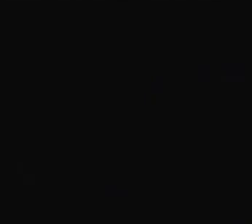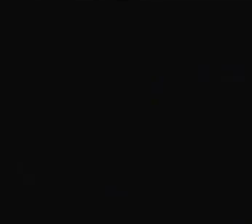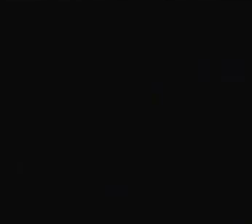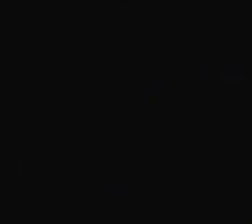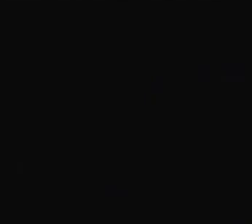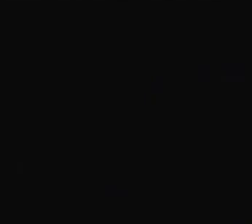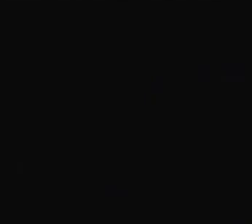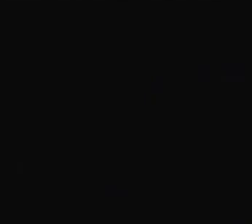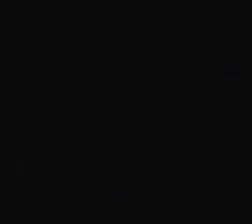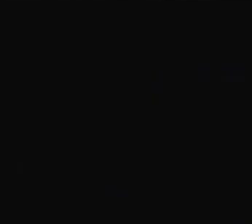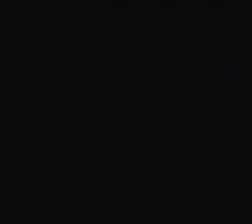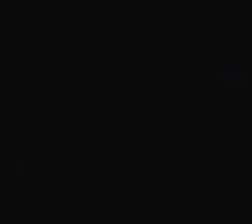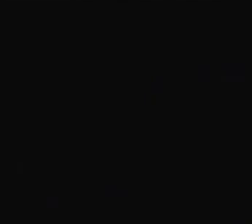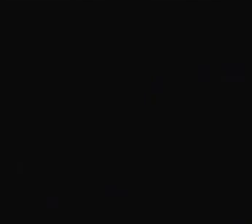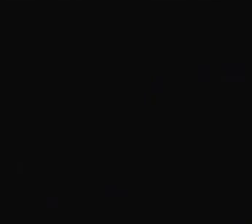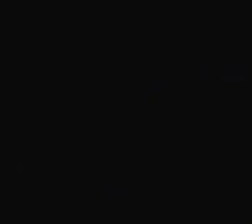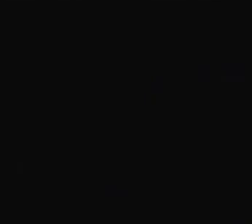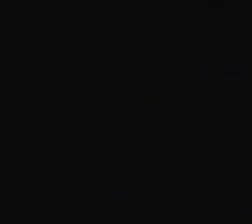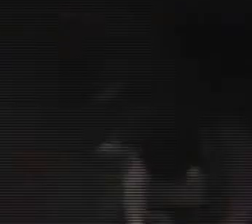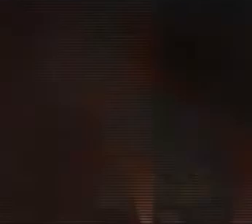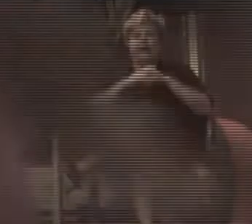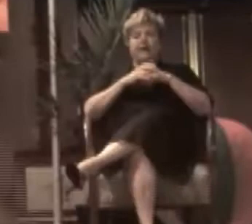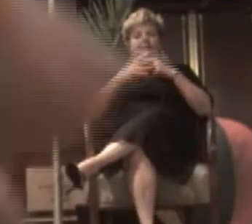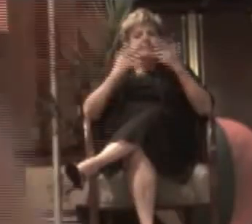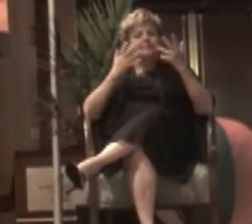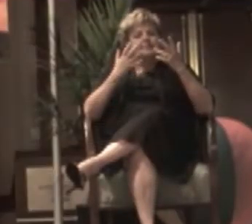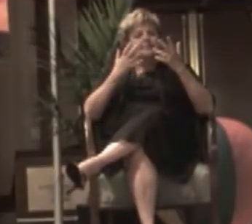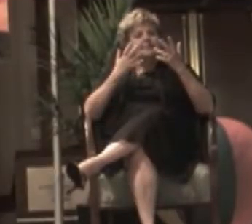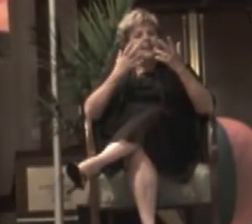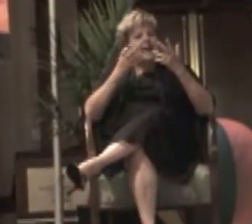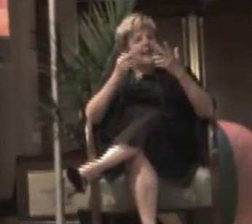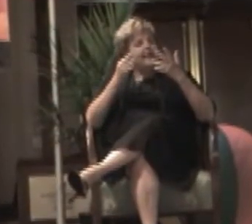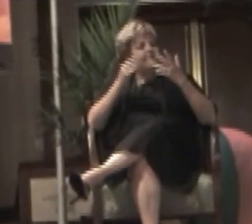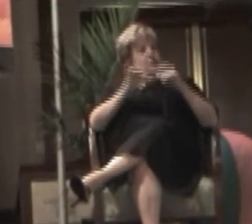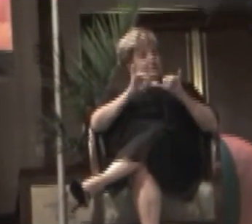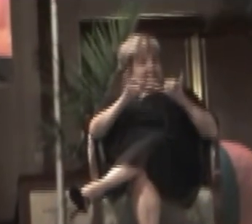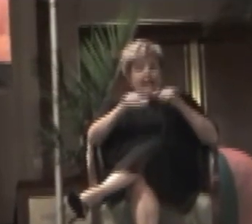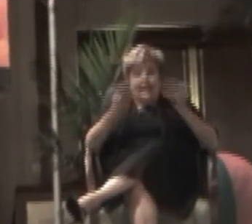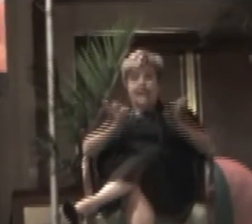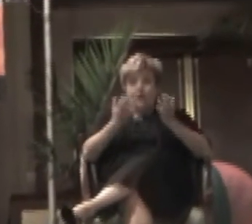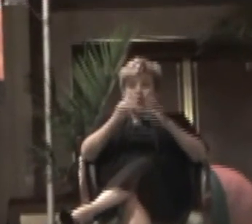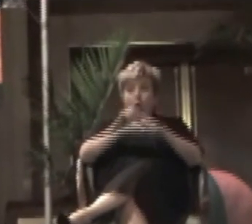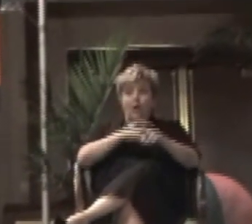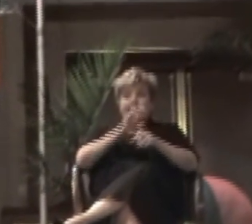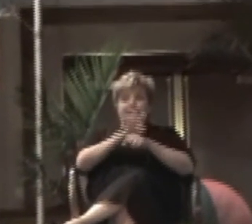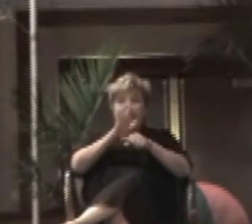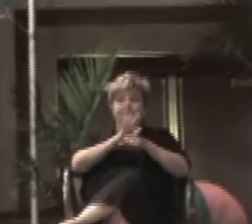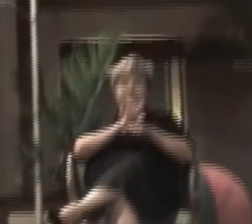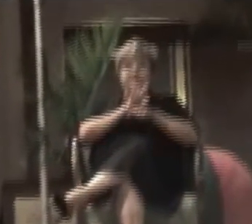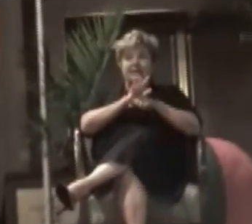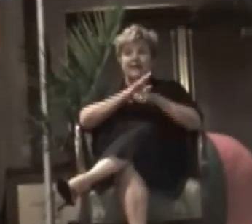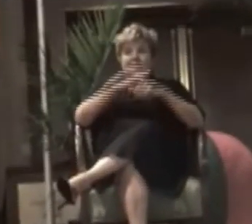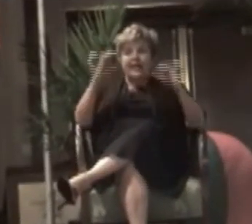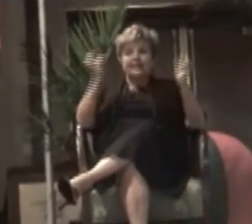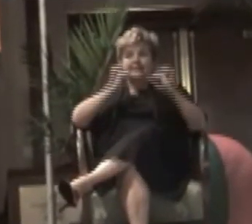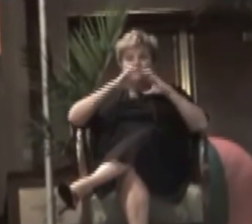that age and the program stuff. If you stay here long enough, it's amazing to watch the wheel